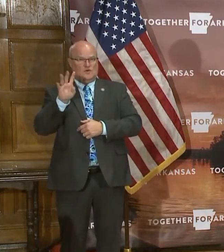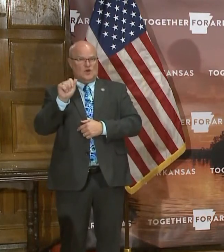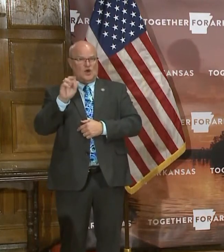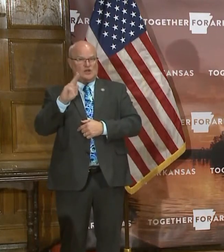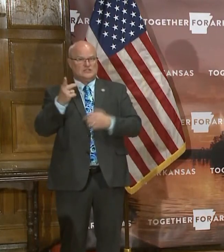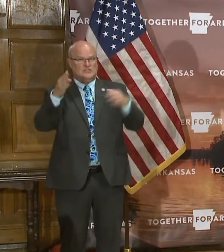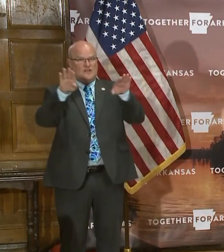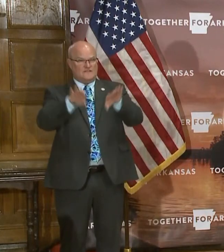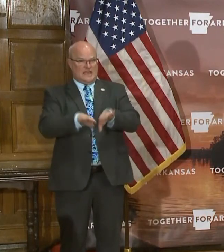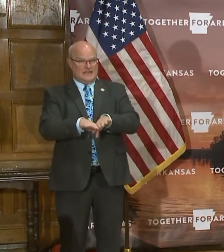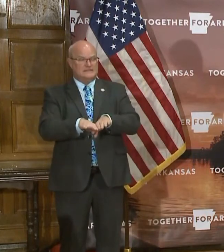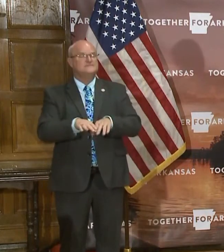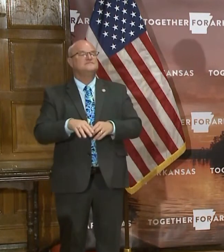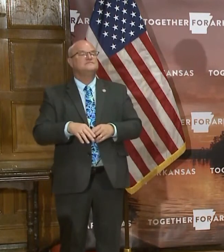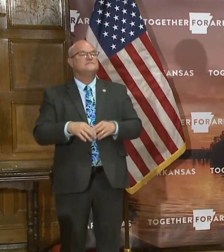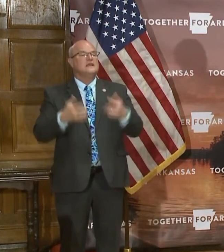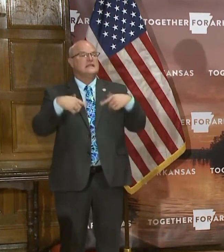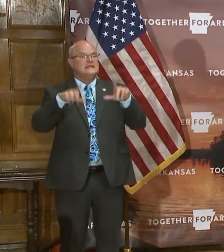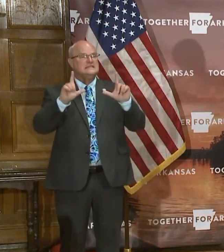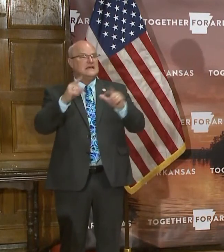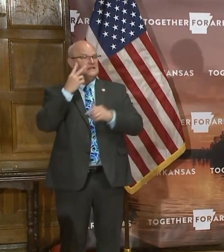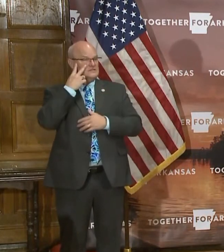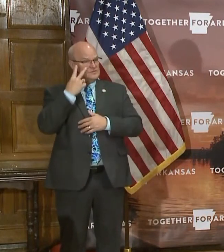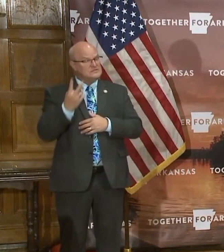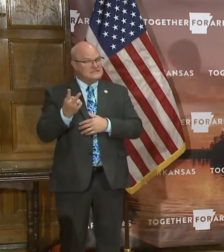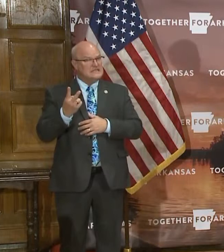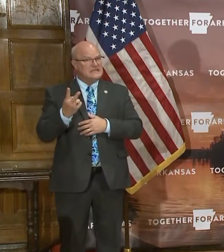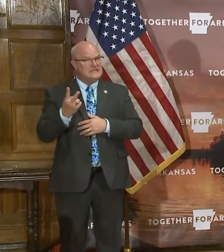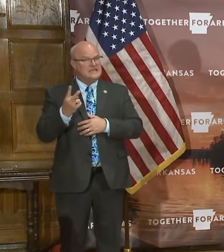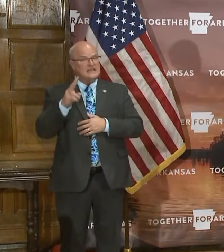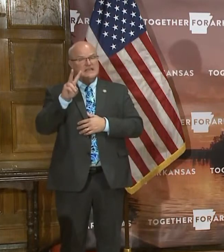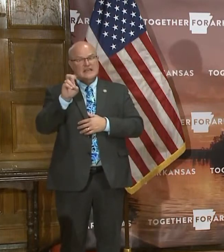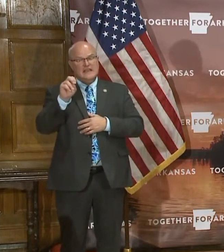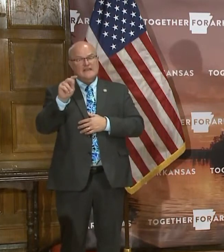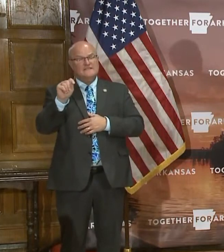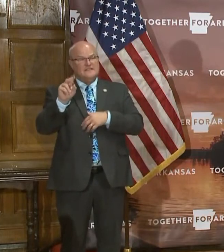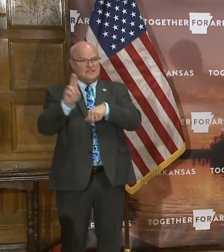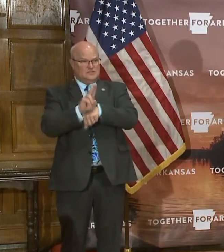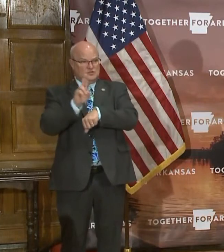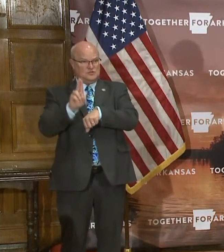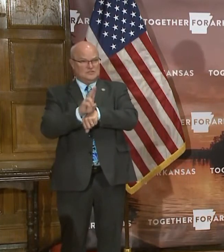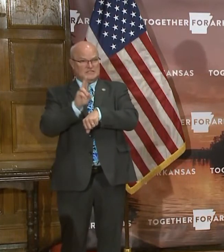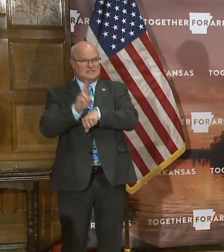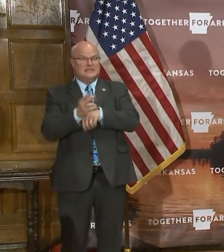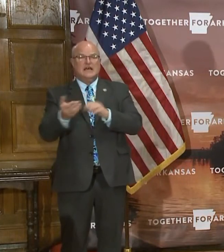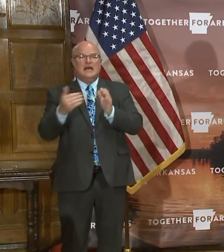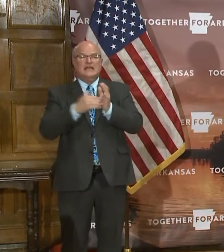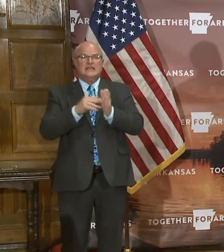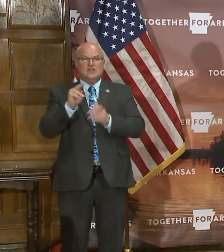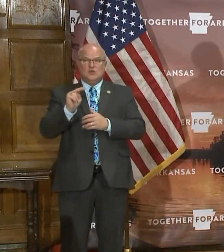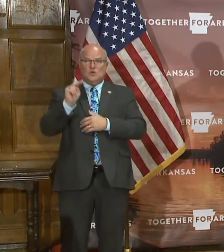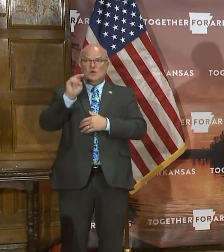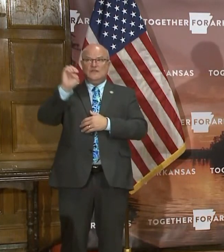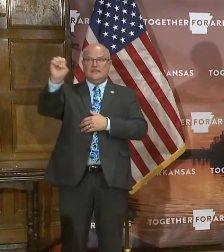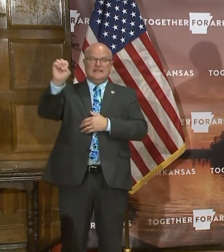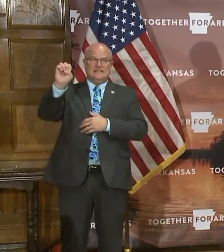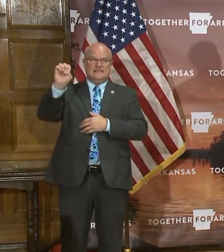Arkansas Valley. You go to the next one and you'll see ventilator usage. And again, the Northeast